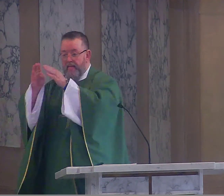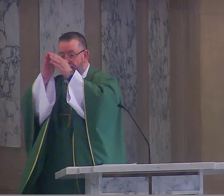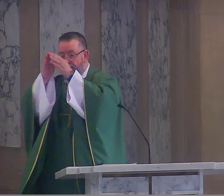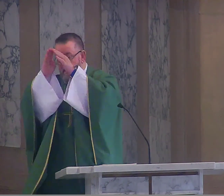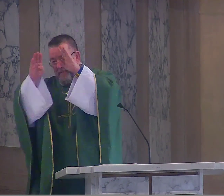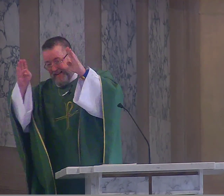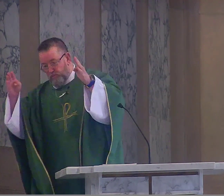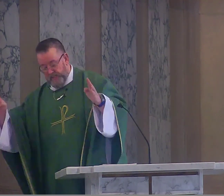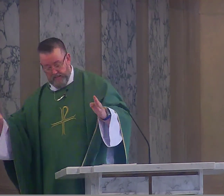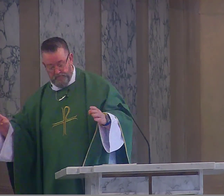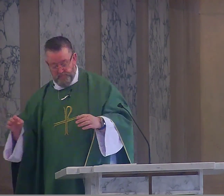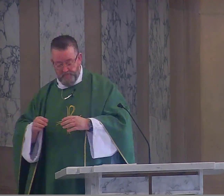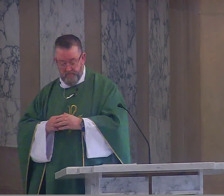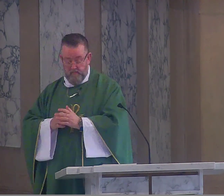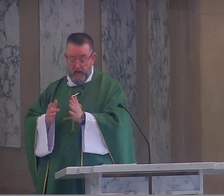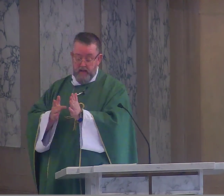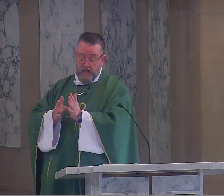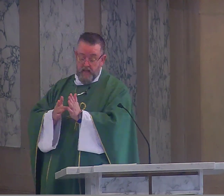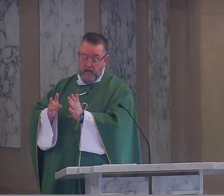Leaving the mountain,